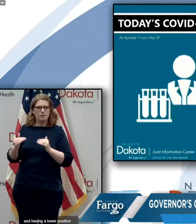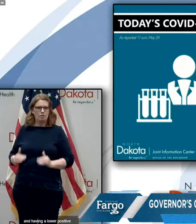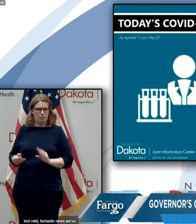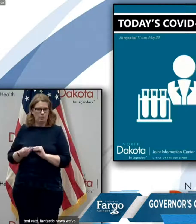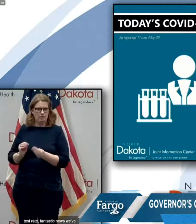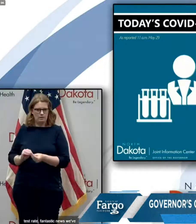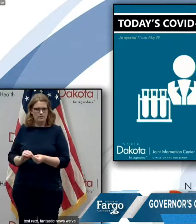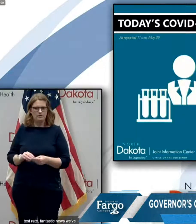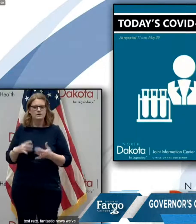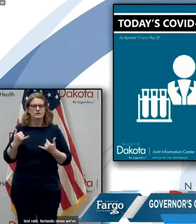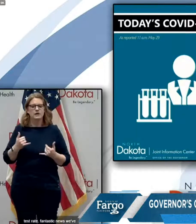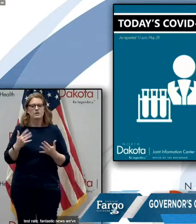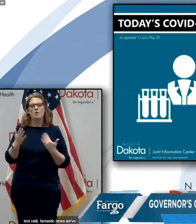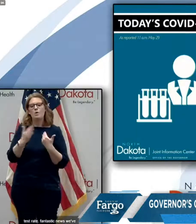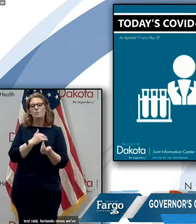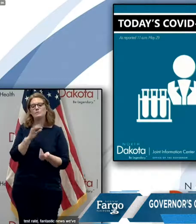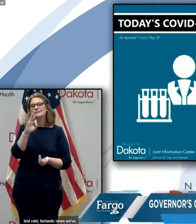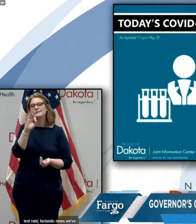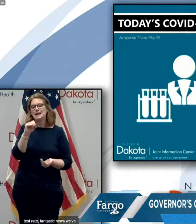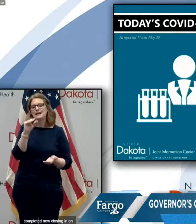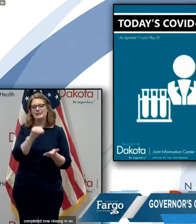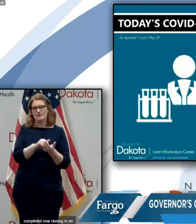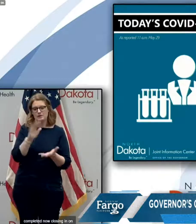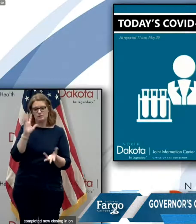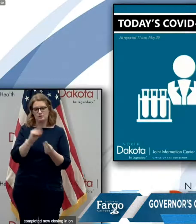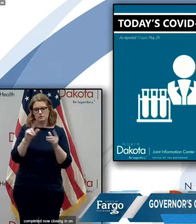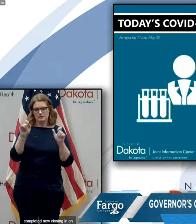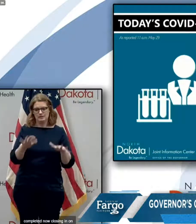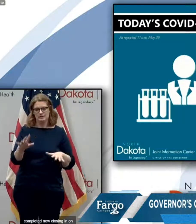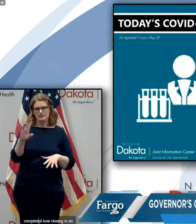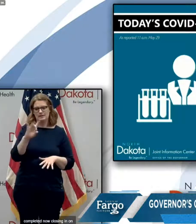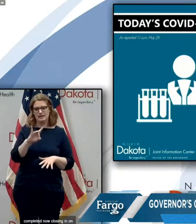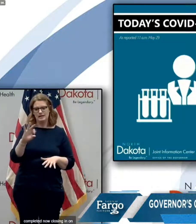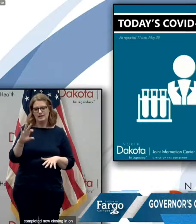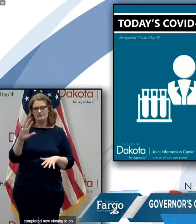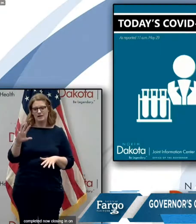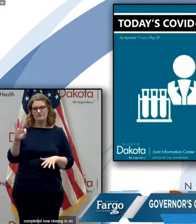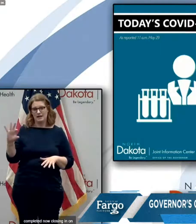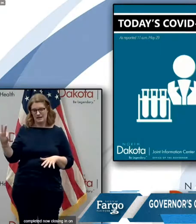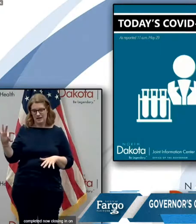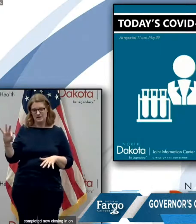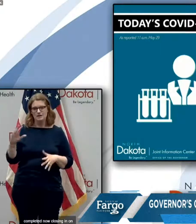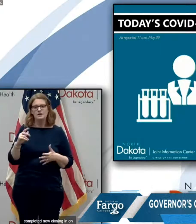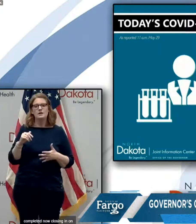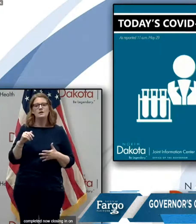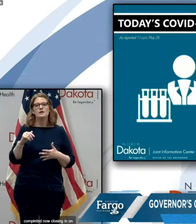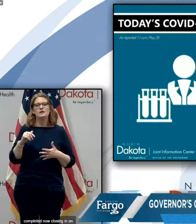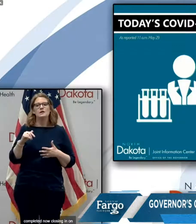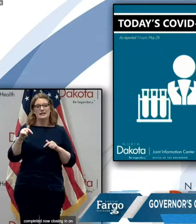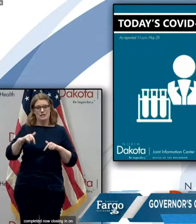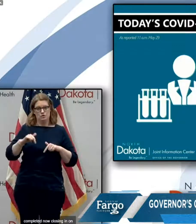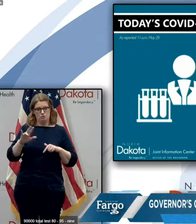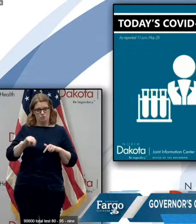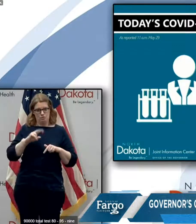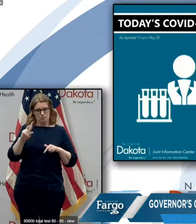now closing in on 90,000 total tests, 89,599 tests in North